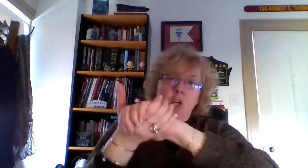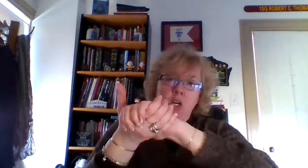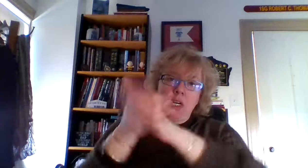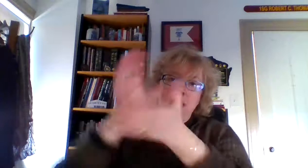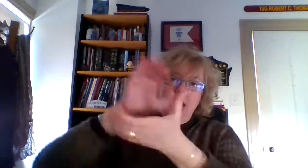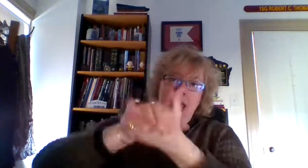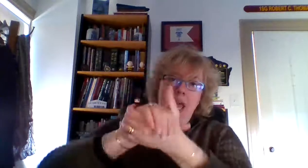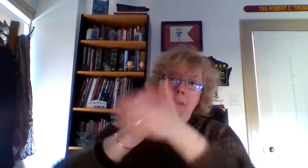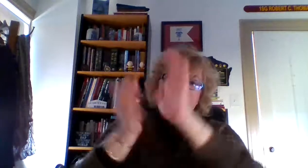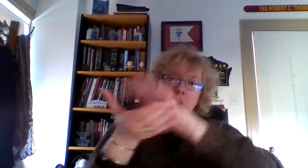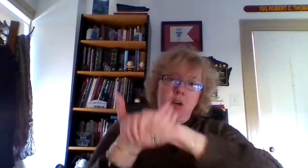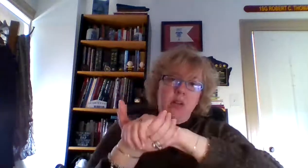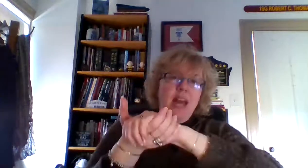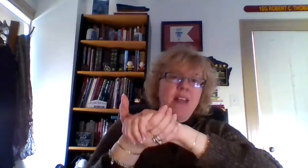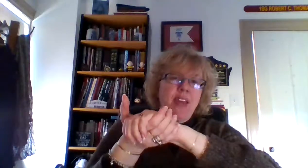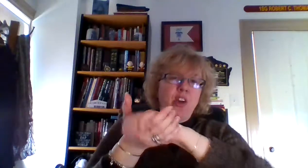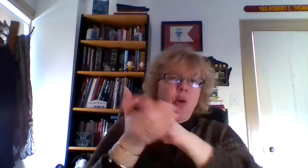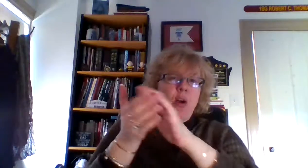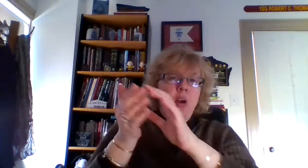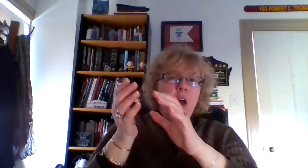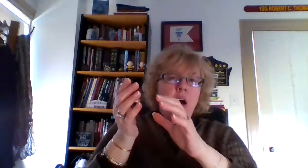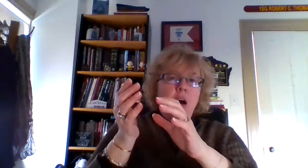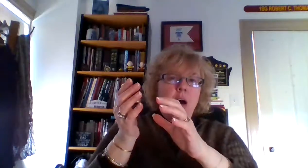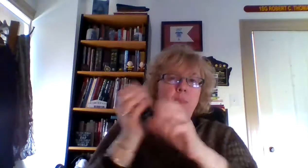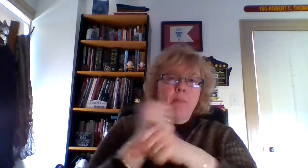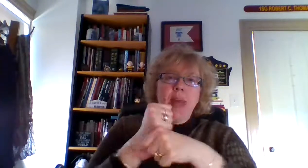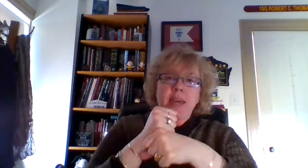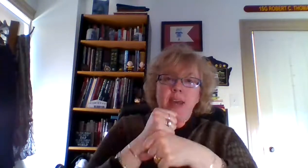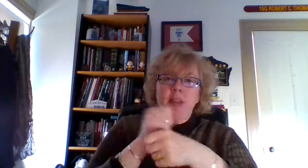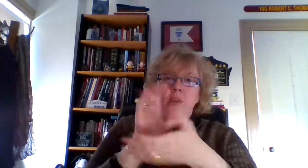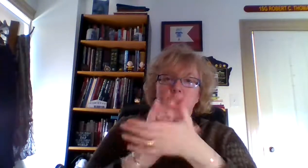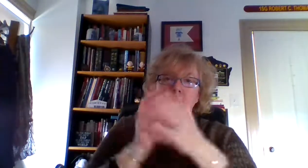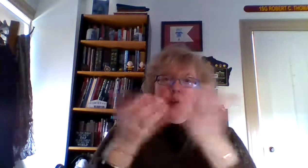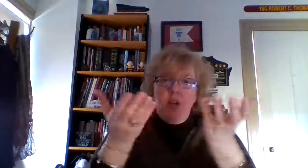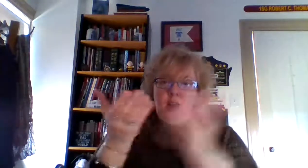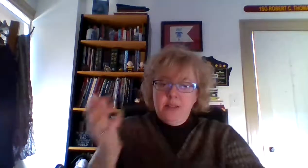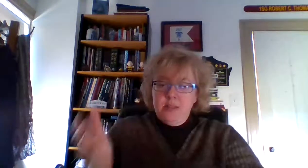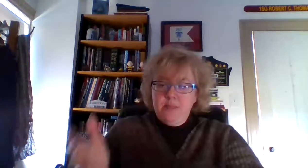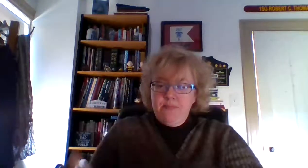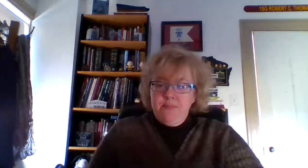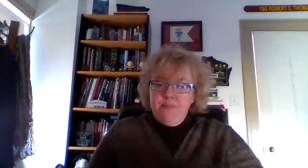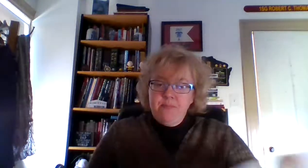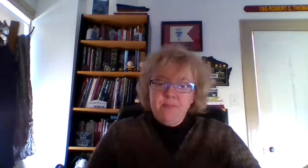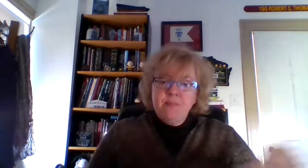Hamburger, kind of like you're making the burger in your hands.